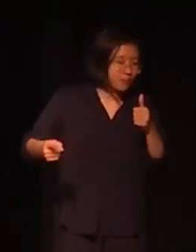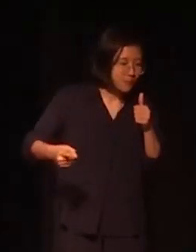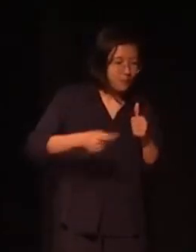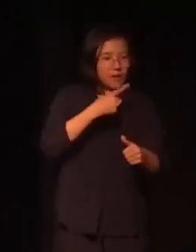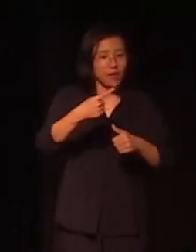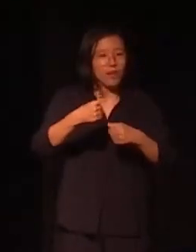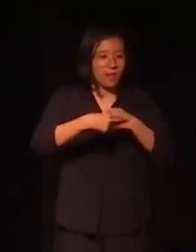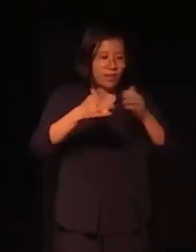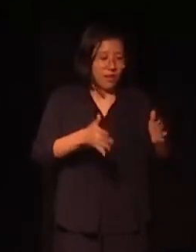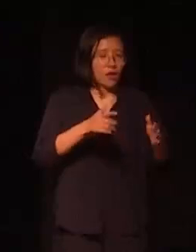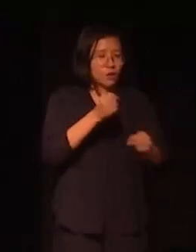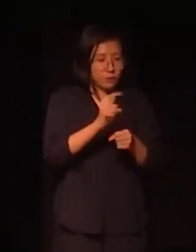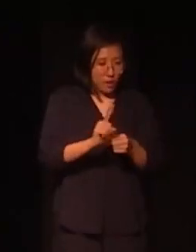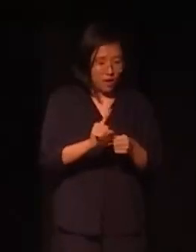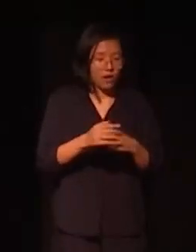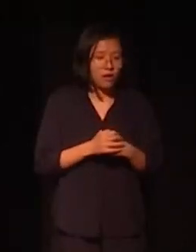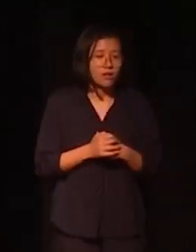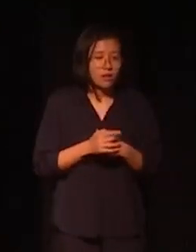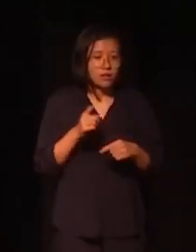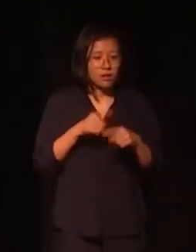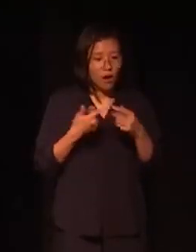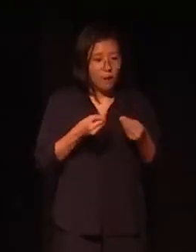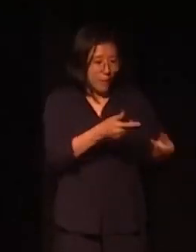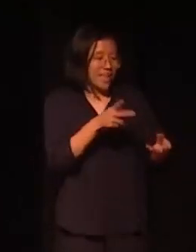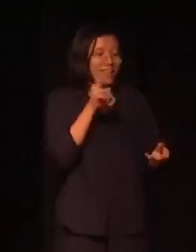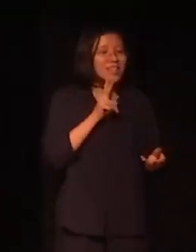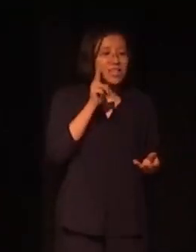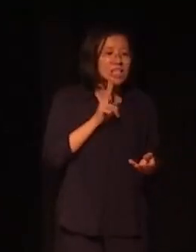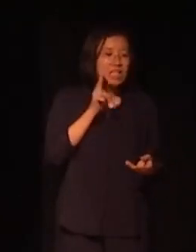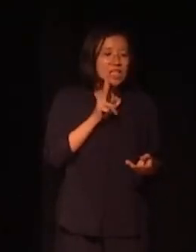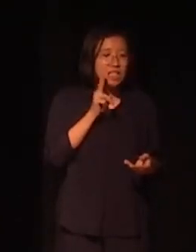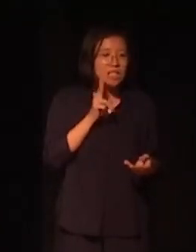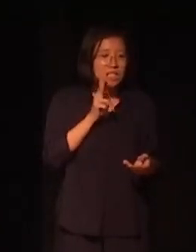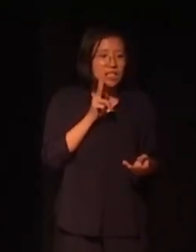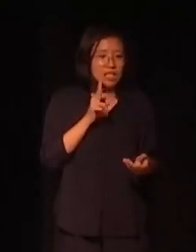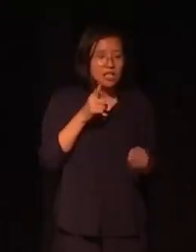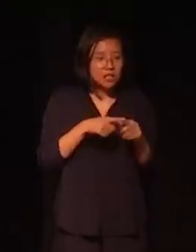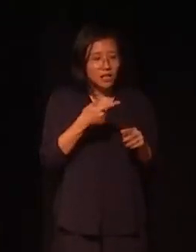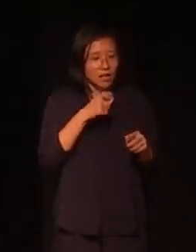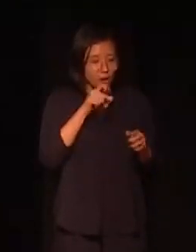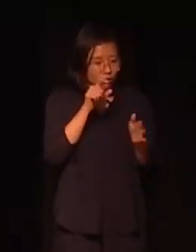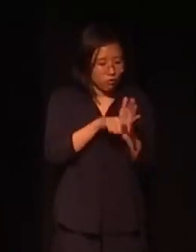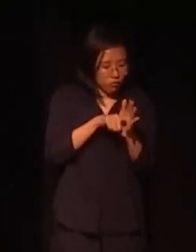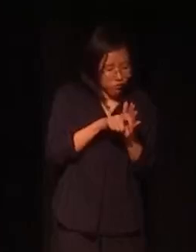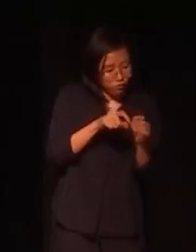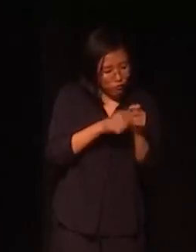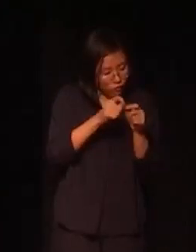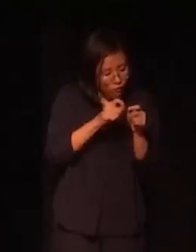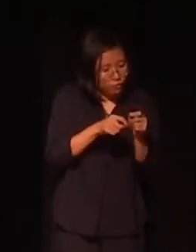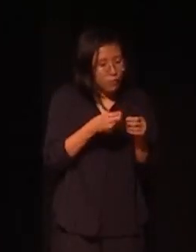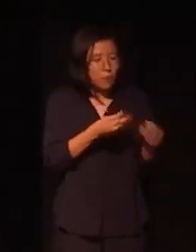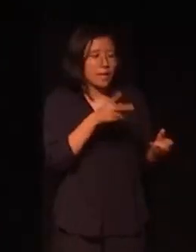to put in a number of examples in our examples database, so that we don't need to